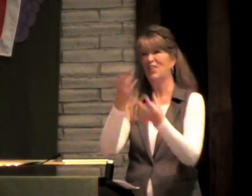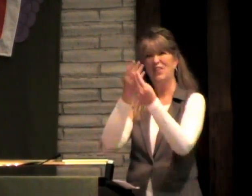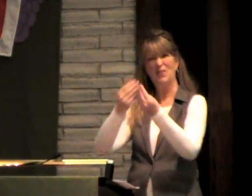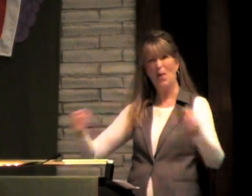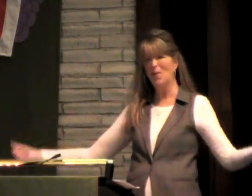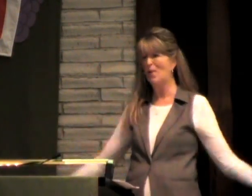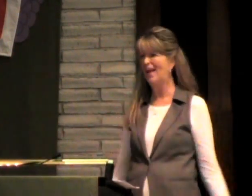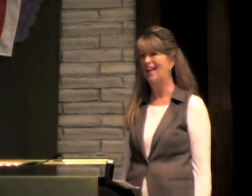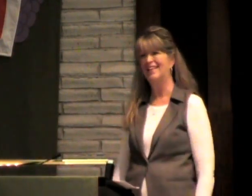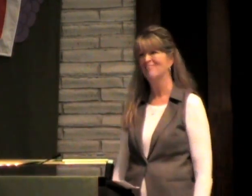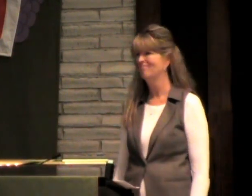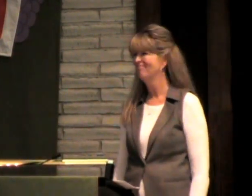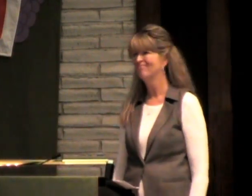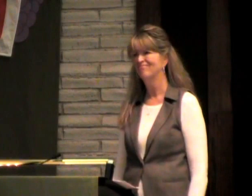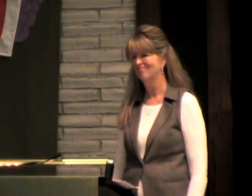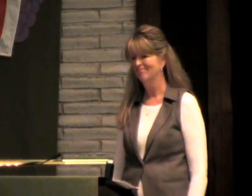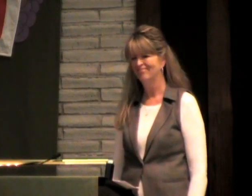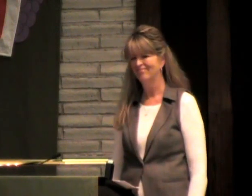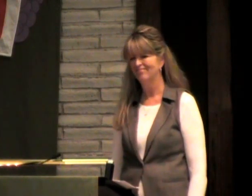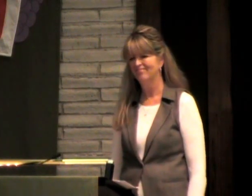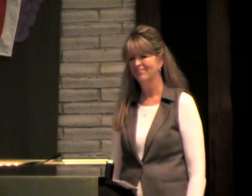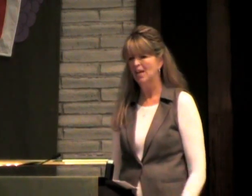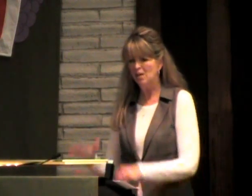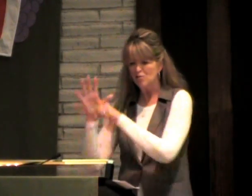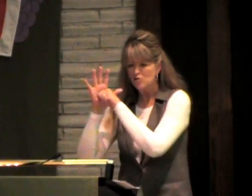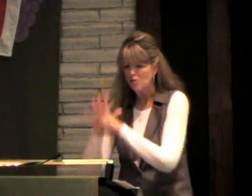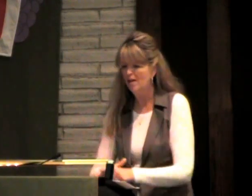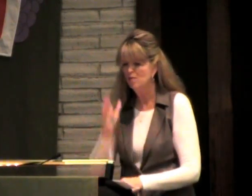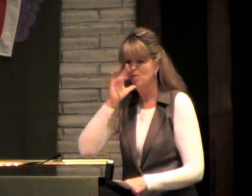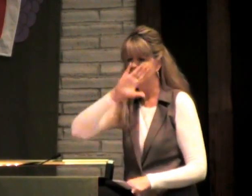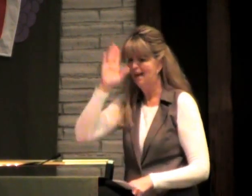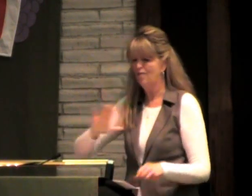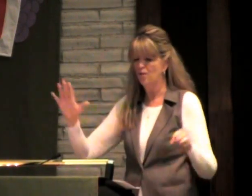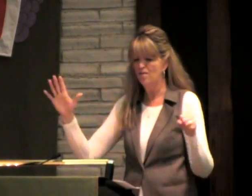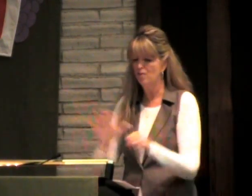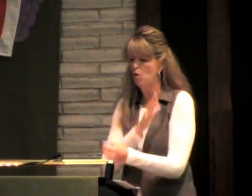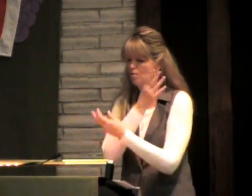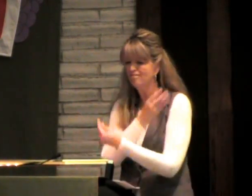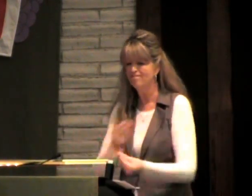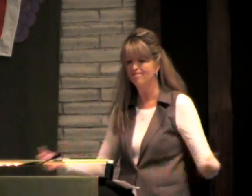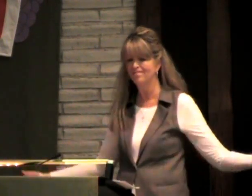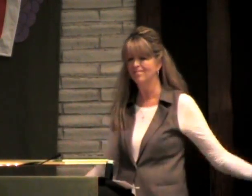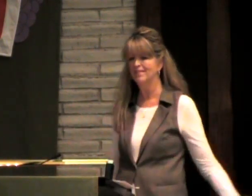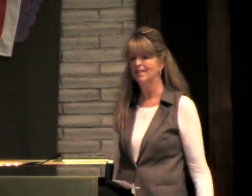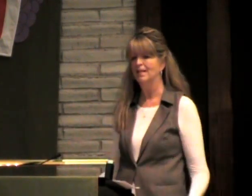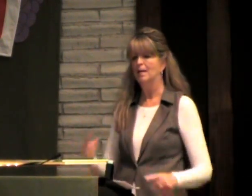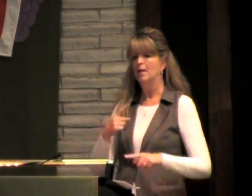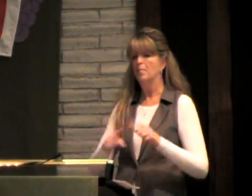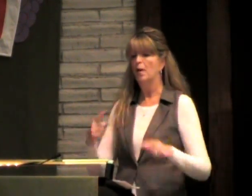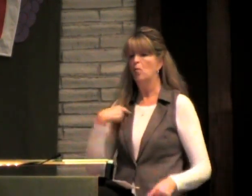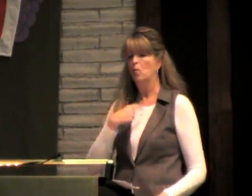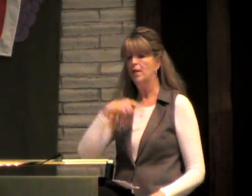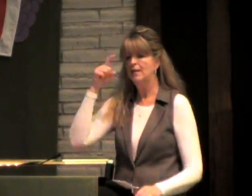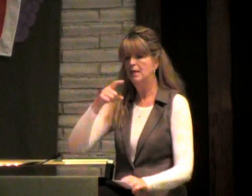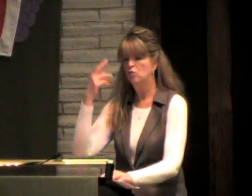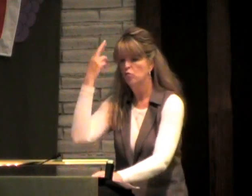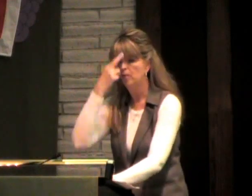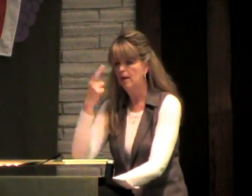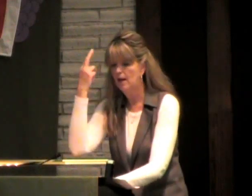and maybe our anxiety will never be totally taken away, stress will never be fully resolved.